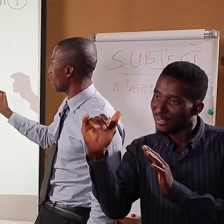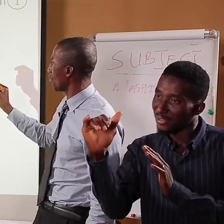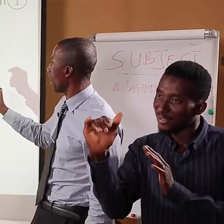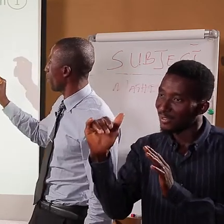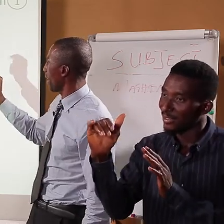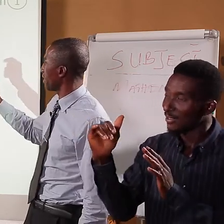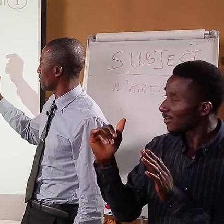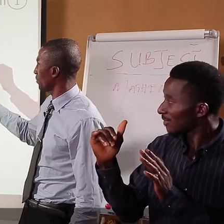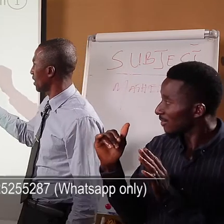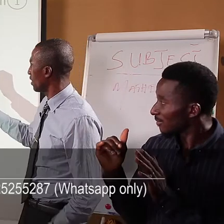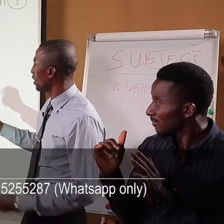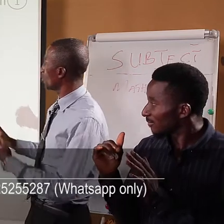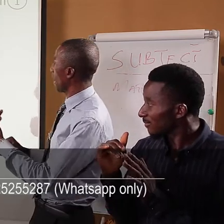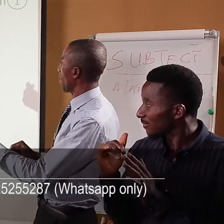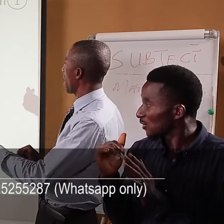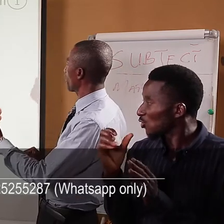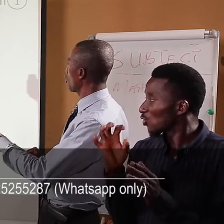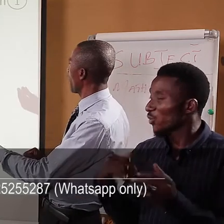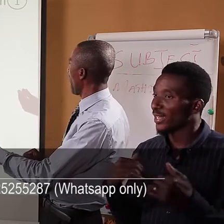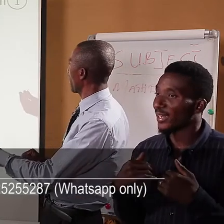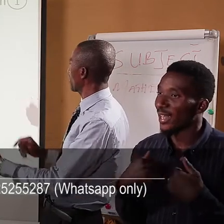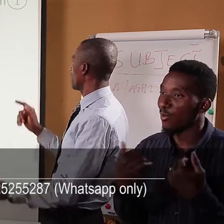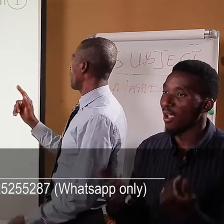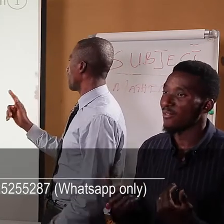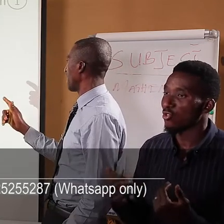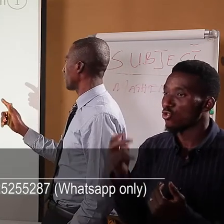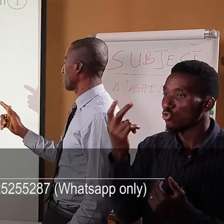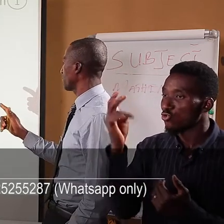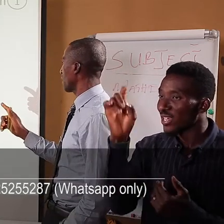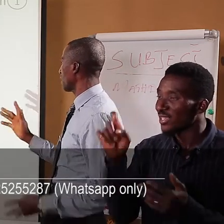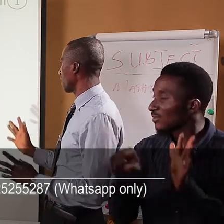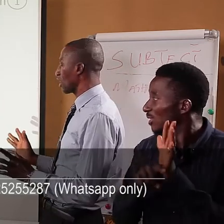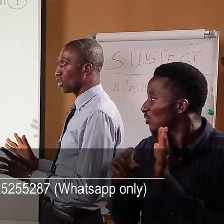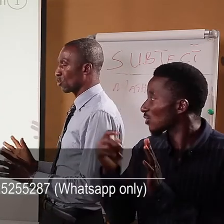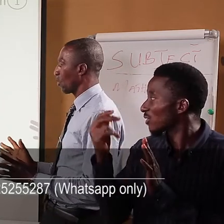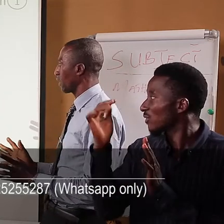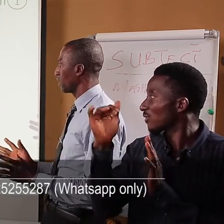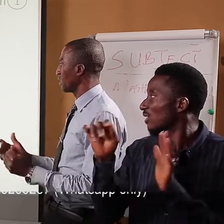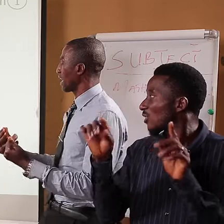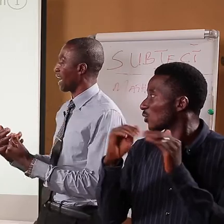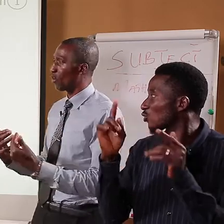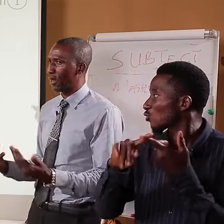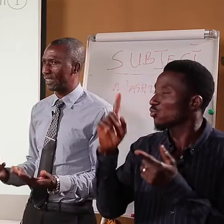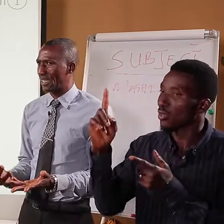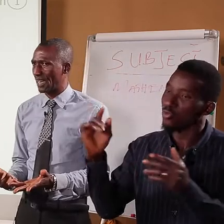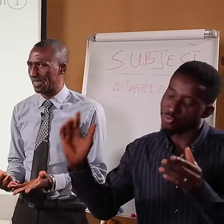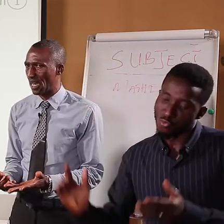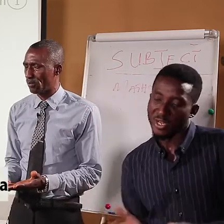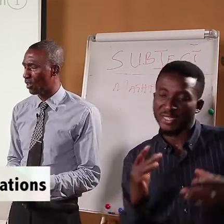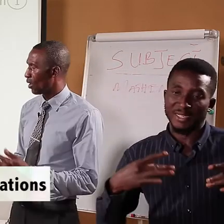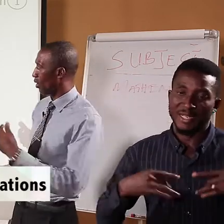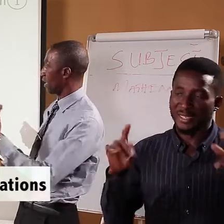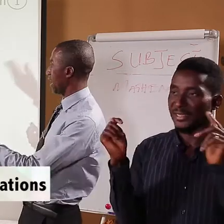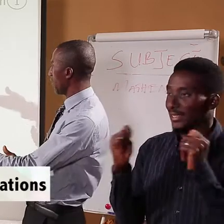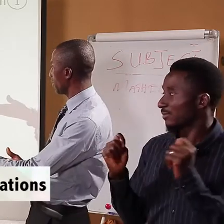minus 3, you have minus 15. So I now have 2x minus 15 equals to 1. Then I collected the like